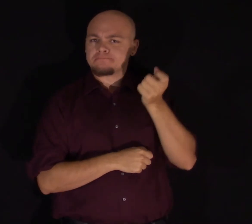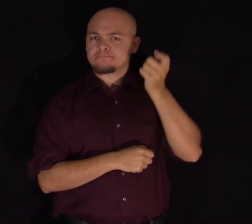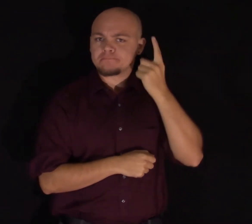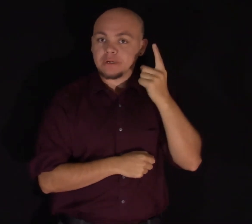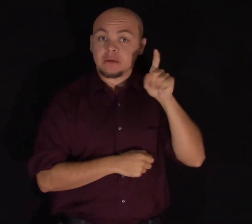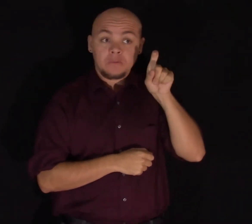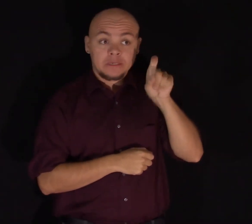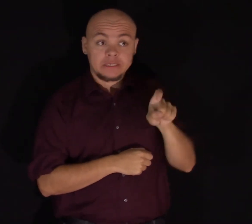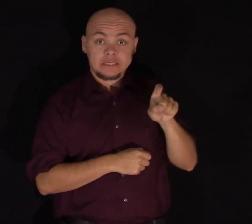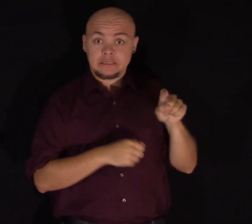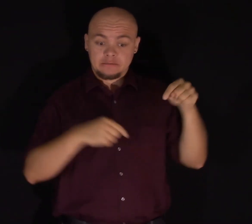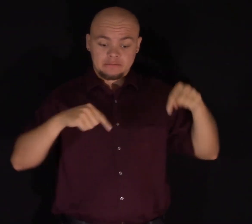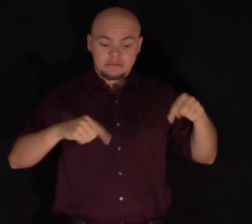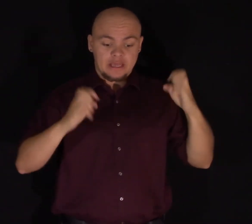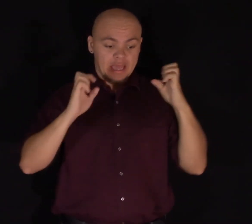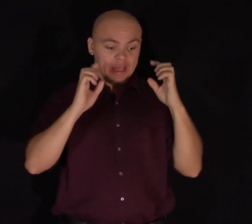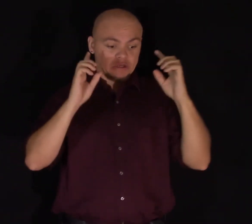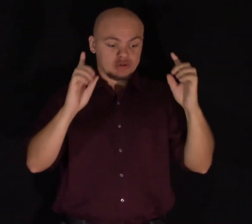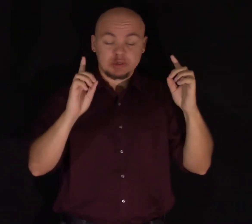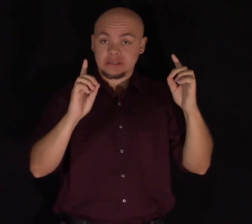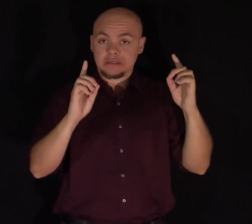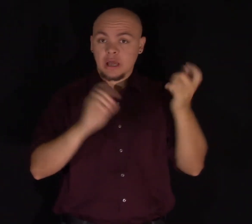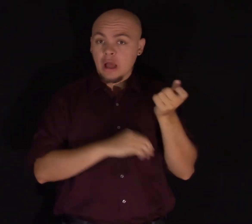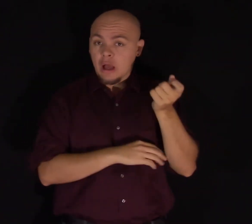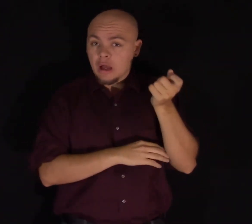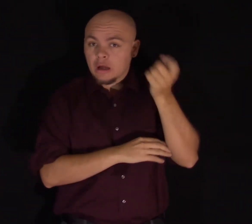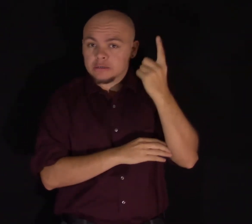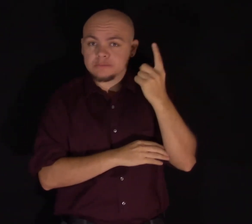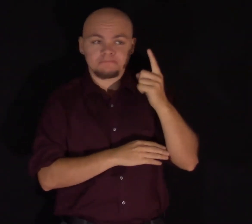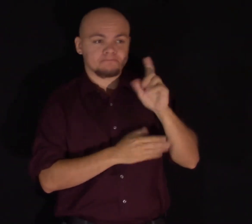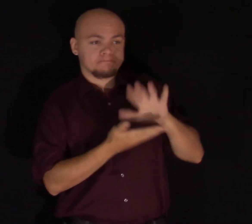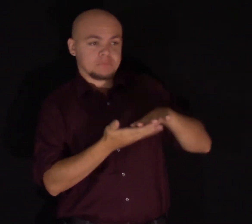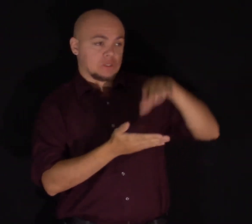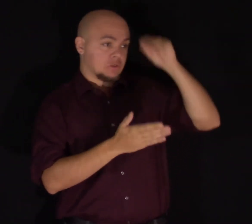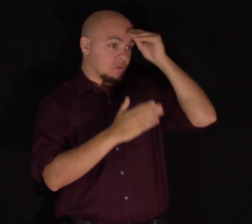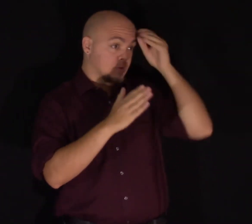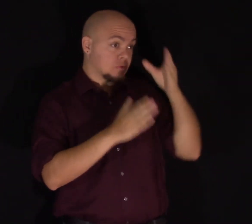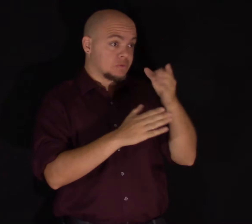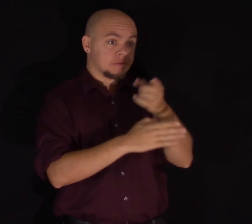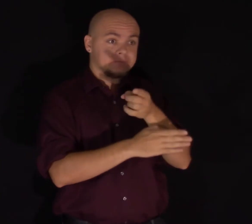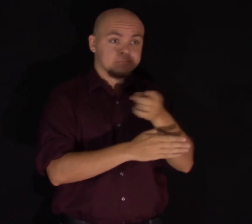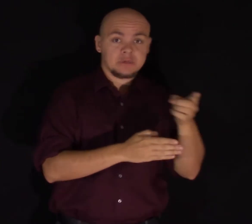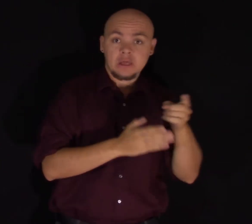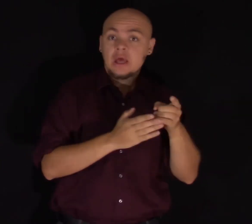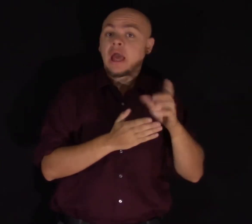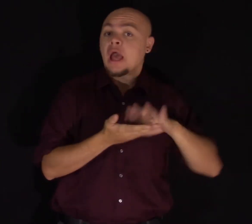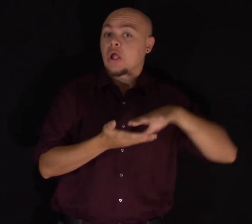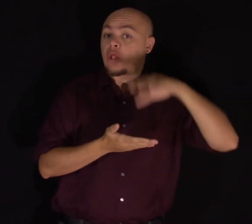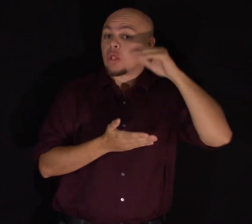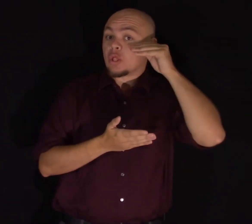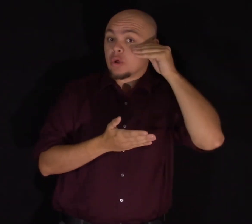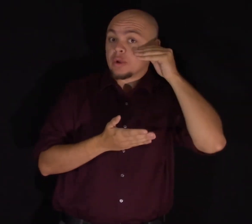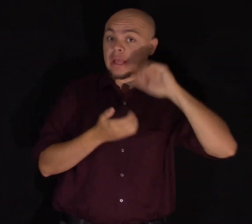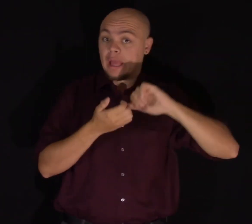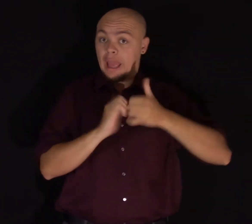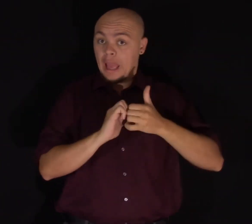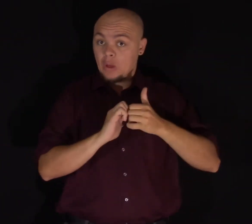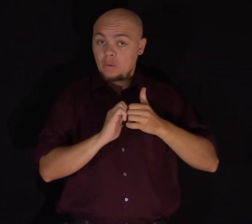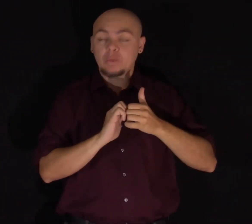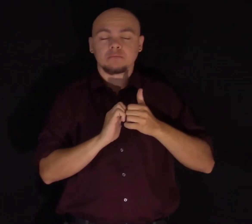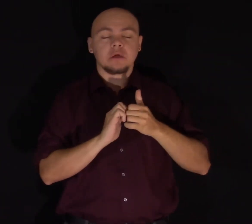in education is a much better understanding of students and learning from a motivational perspective, from